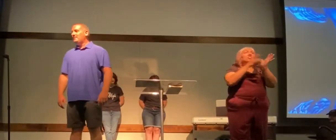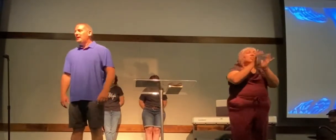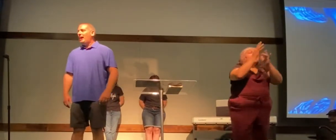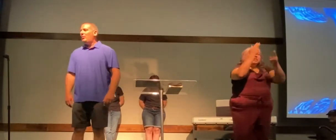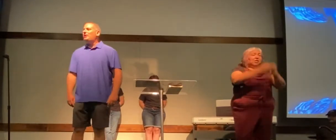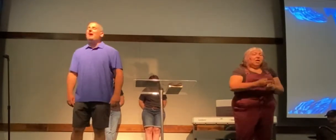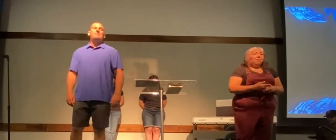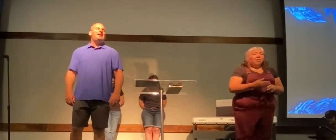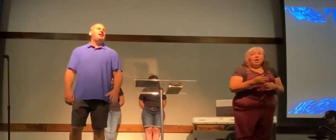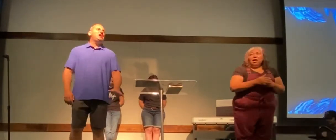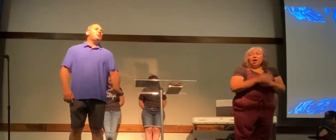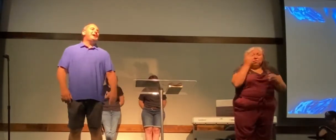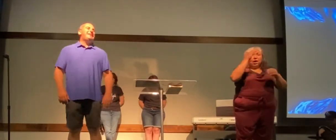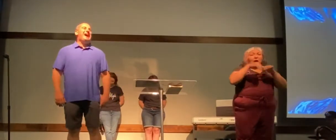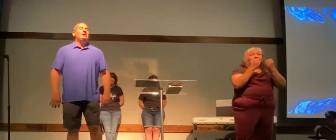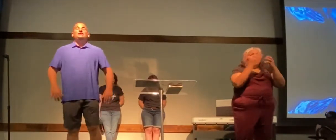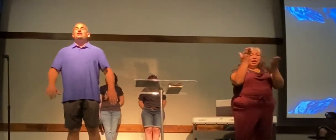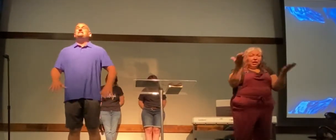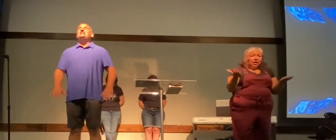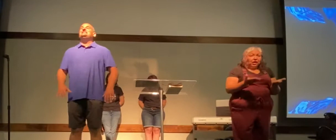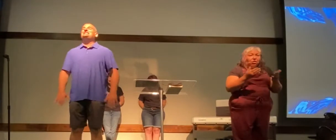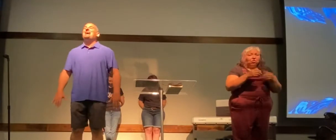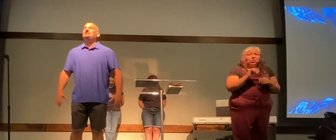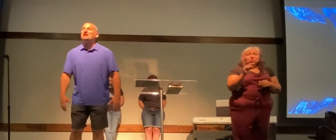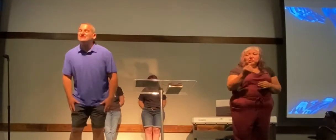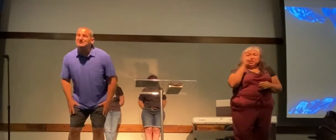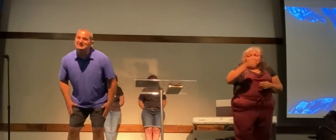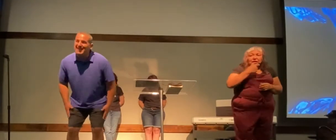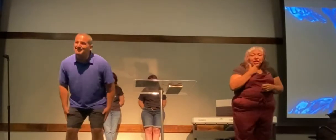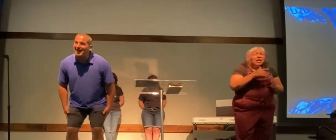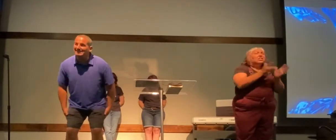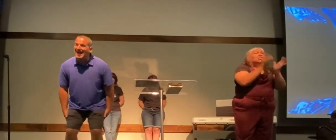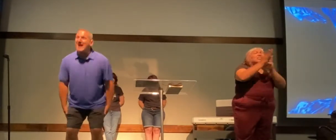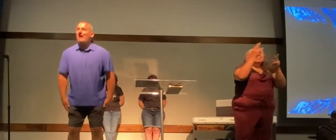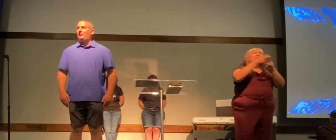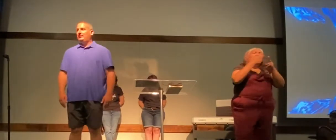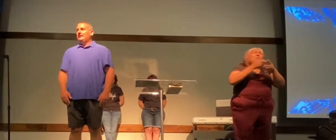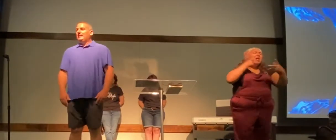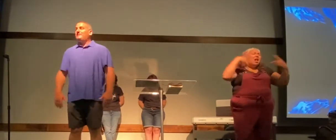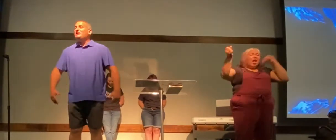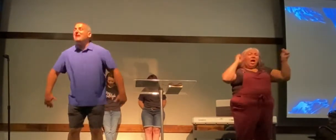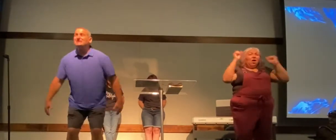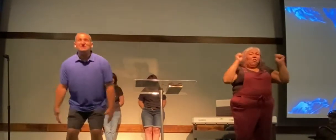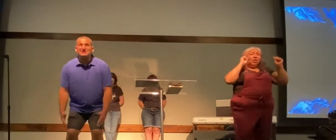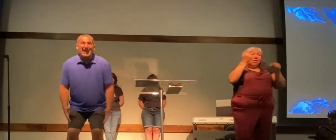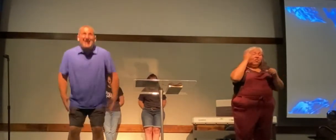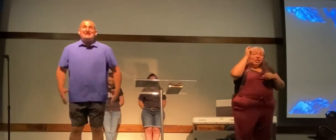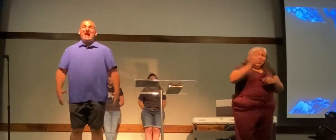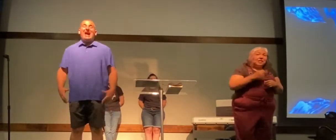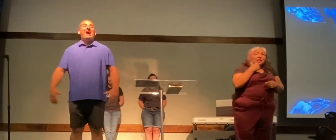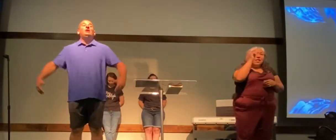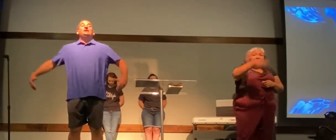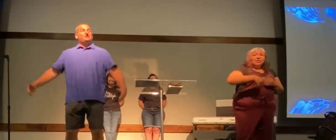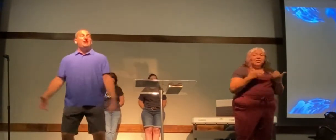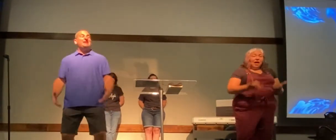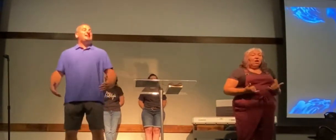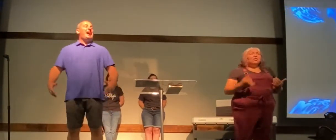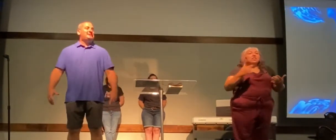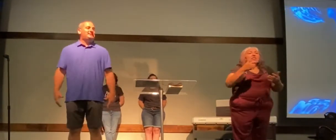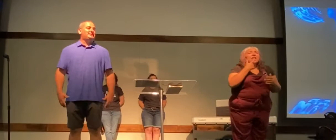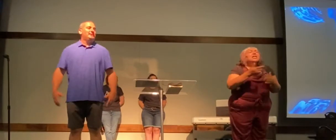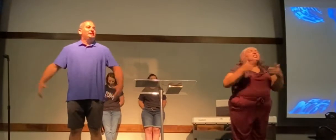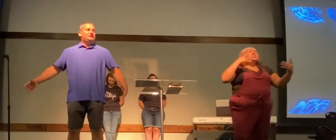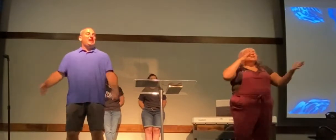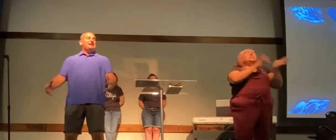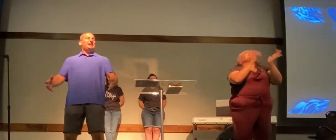name. I wonder how many here right now just need to say Jesus' name out loud. If you need to, say it now.